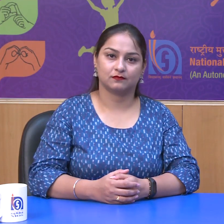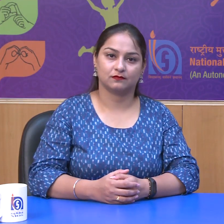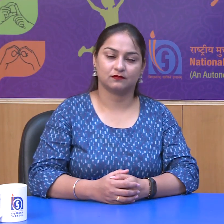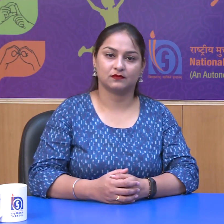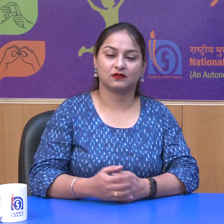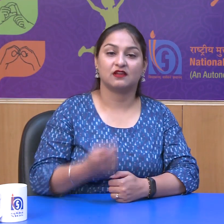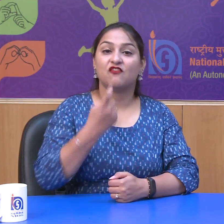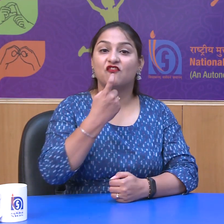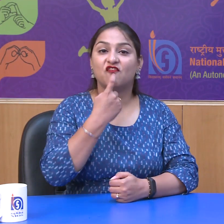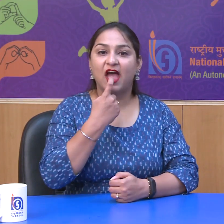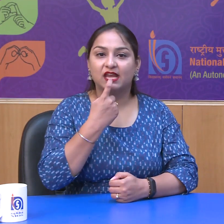White Revolution.